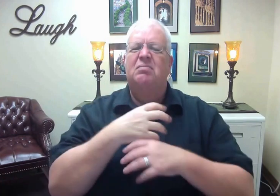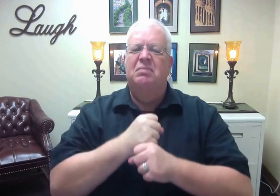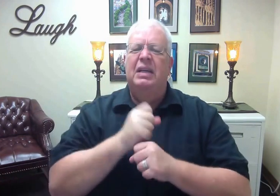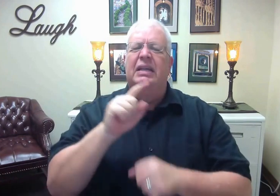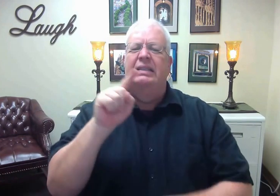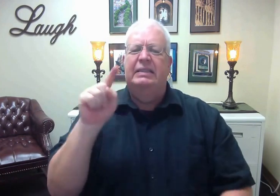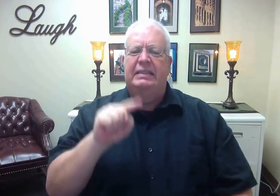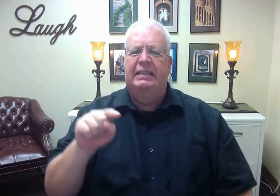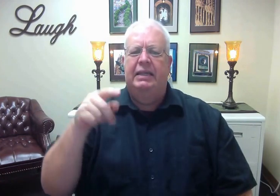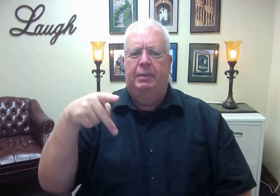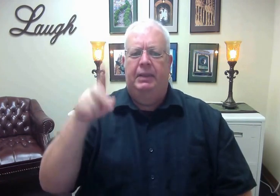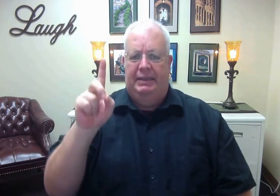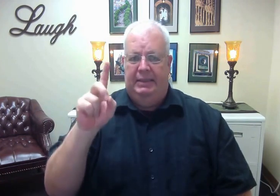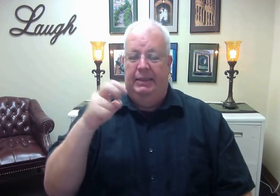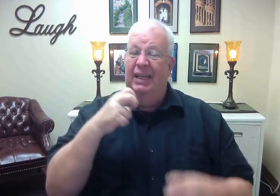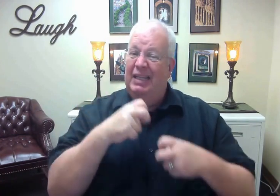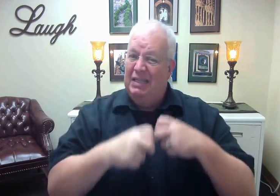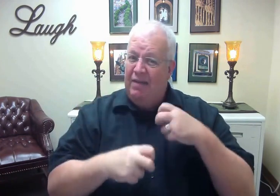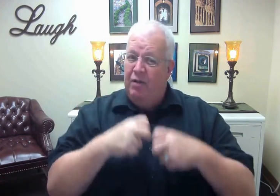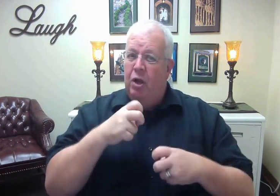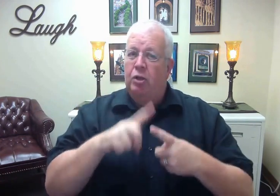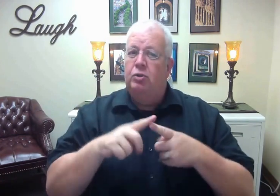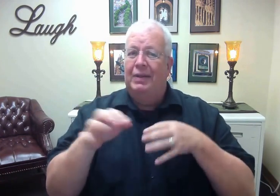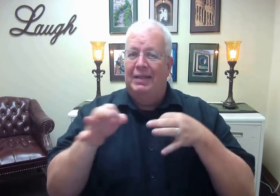This is difficult to explain, but I will try to keep it simple.